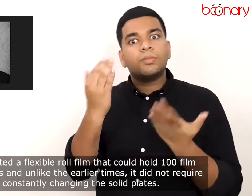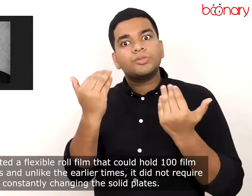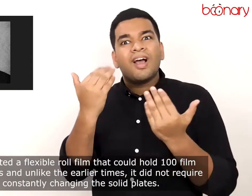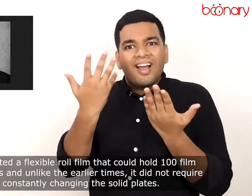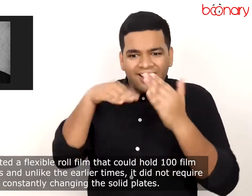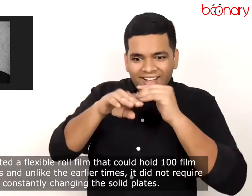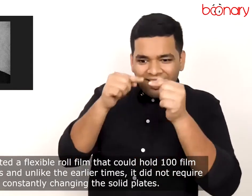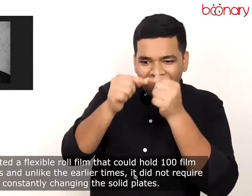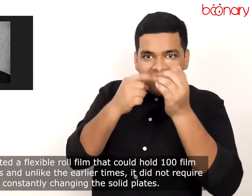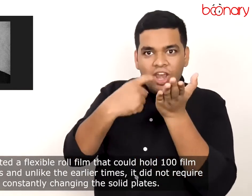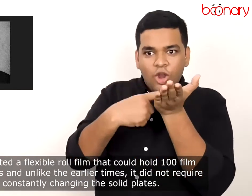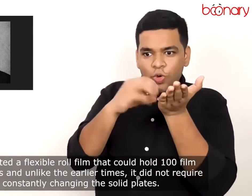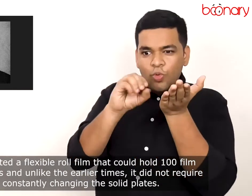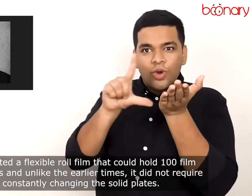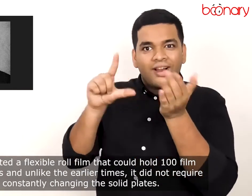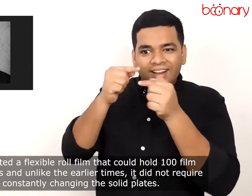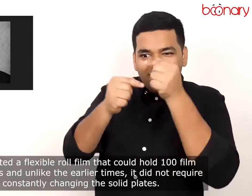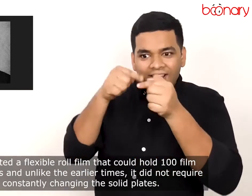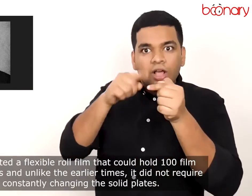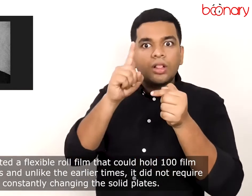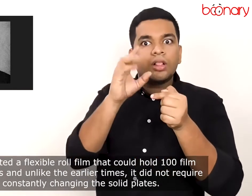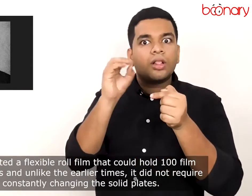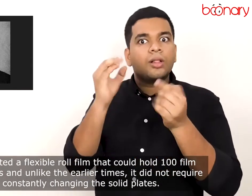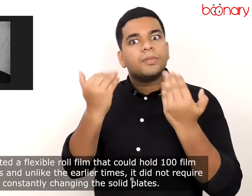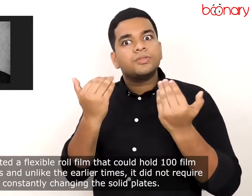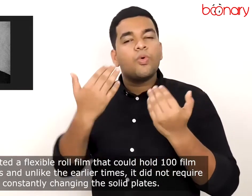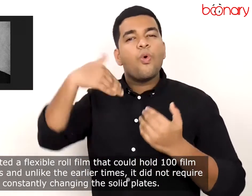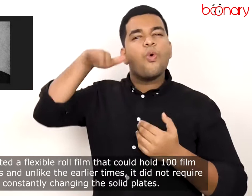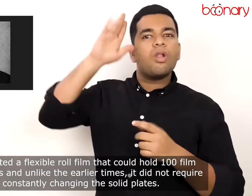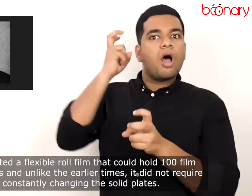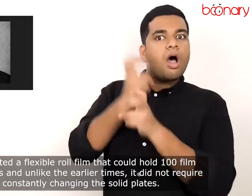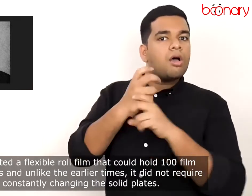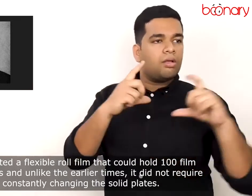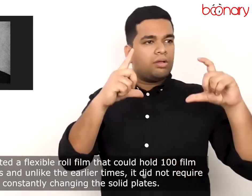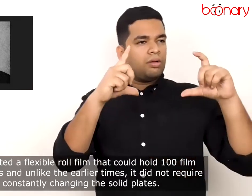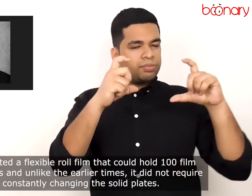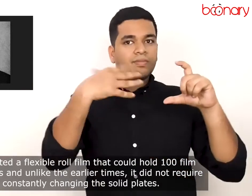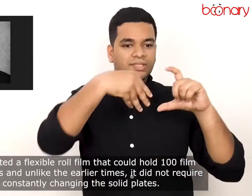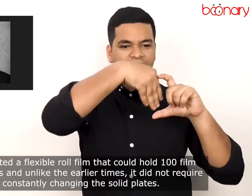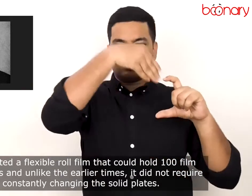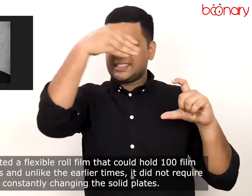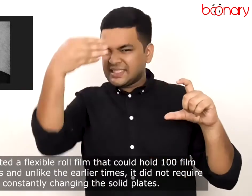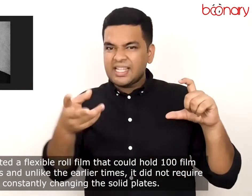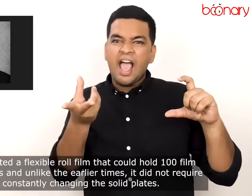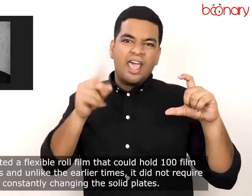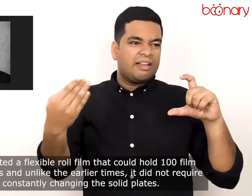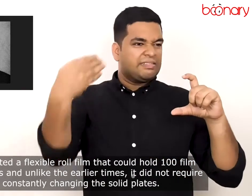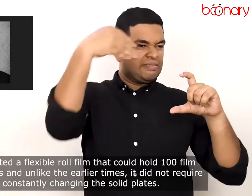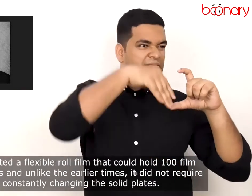flexible roll film that could hold 100 film exposures, and unlike the earlier times, it did not require